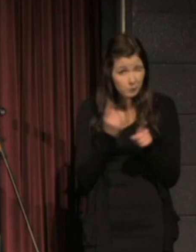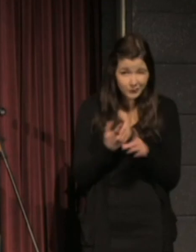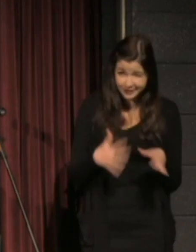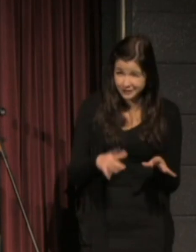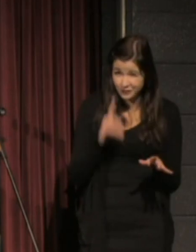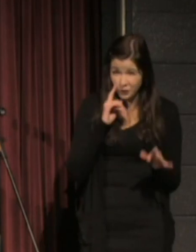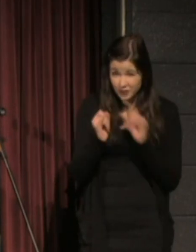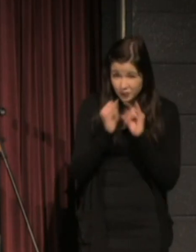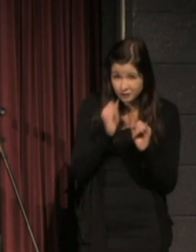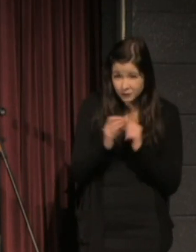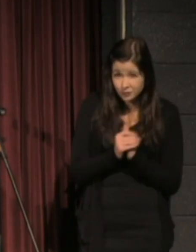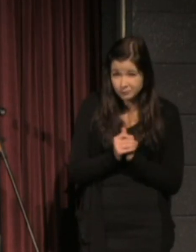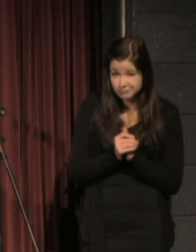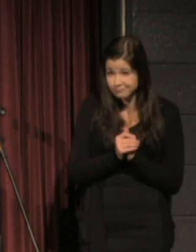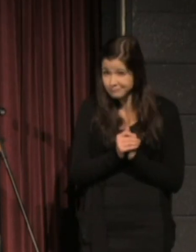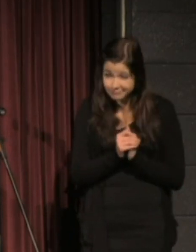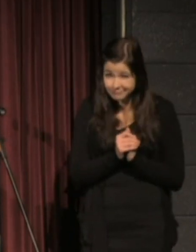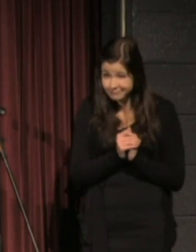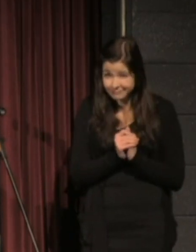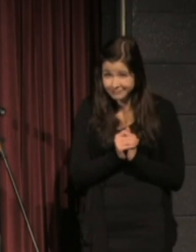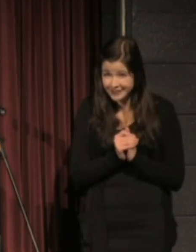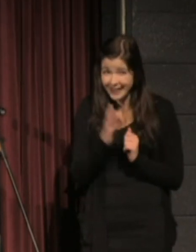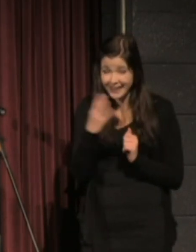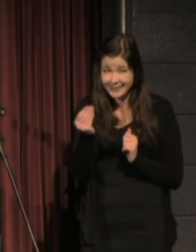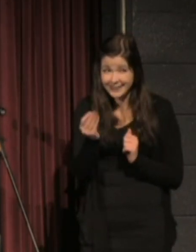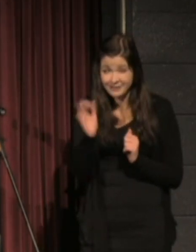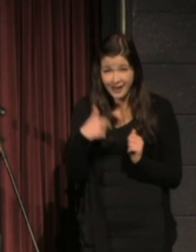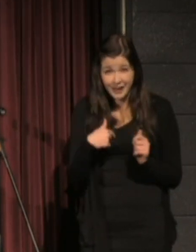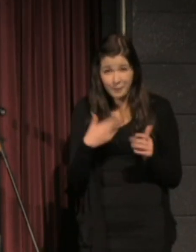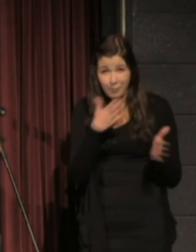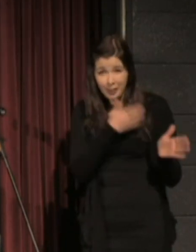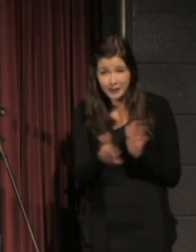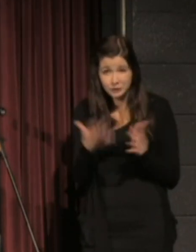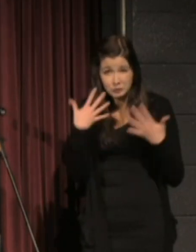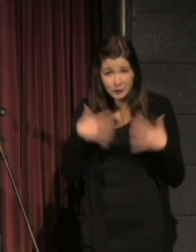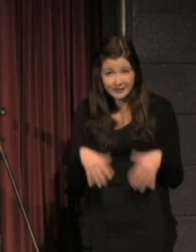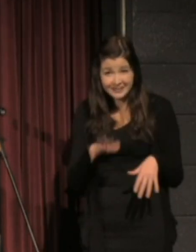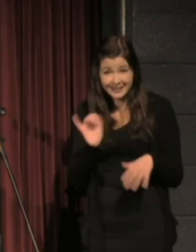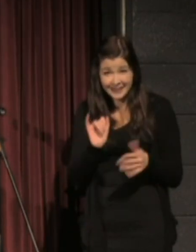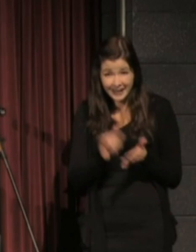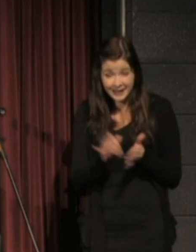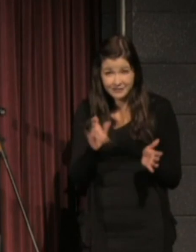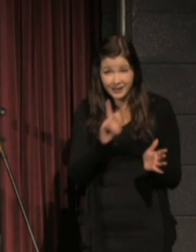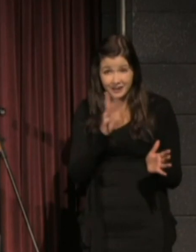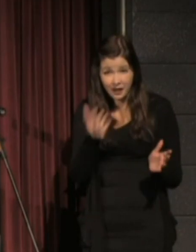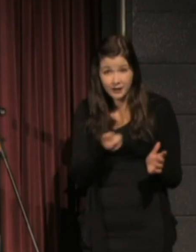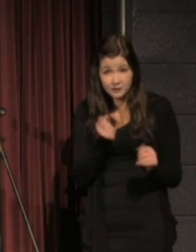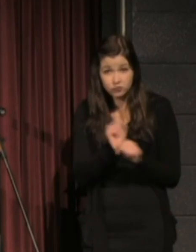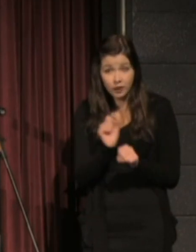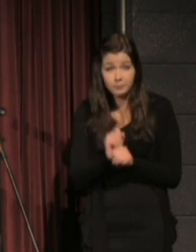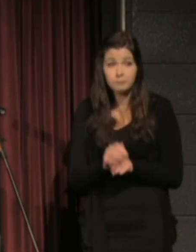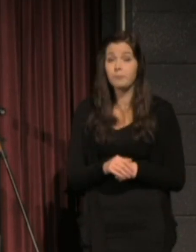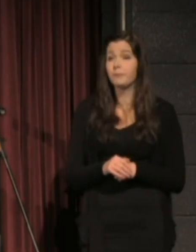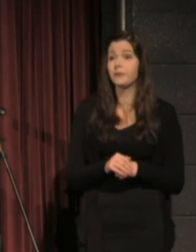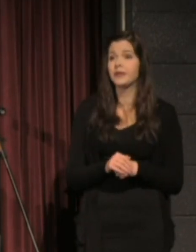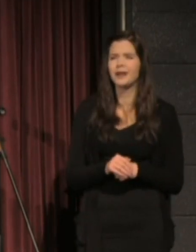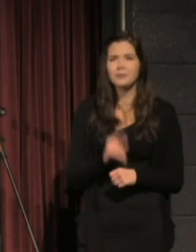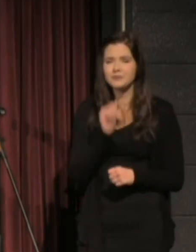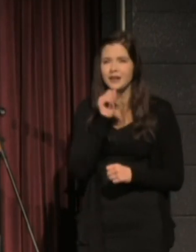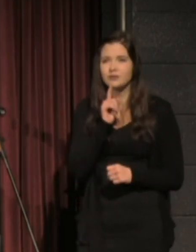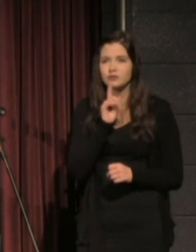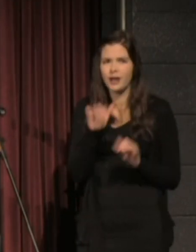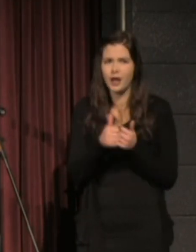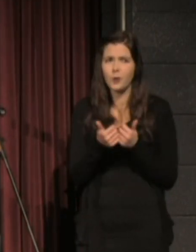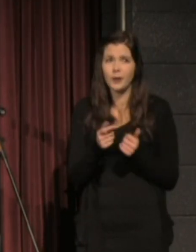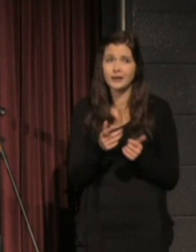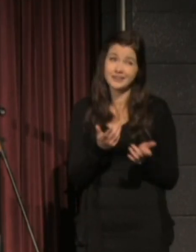for an interview, and whether I intended to dress like that if I actually got the job. I'm not sure how I